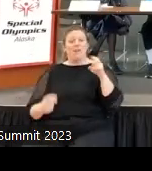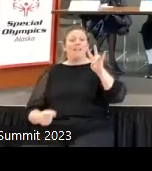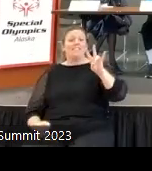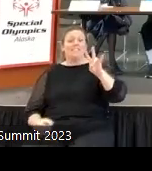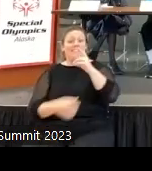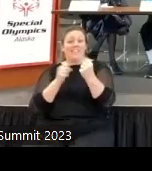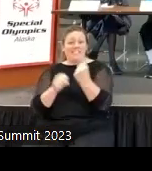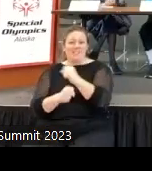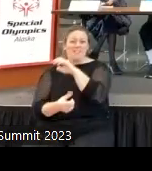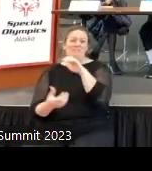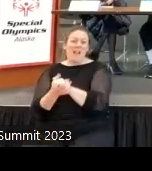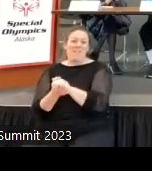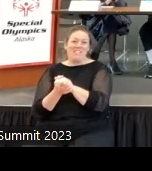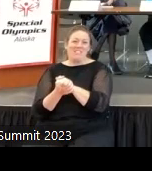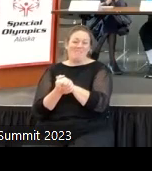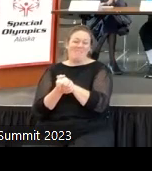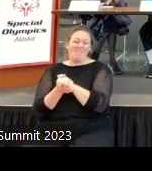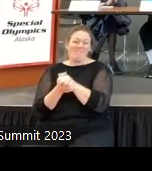anniversary. And